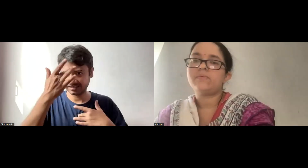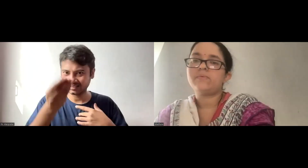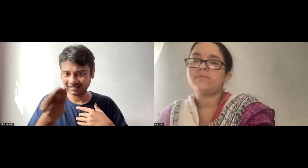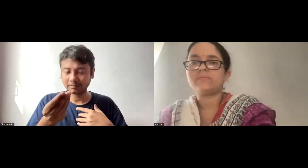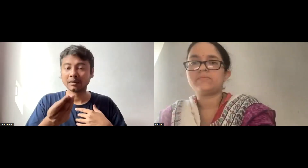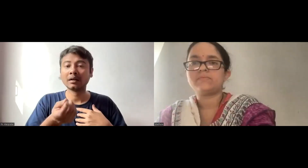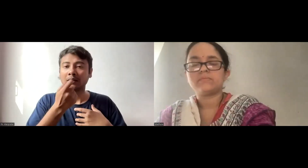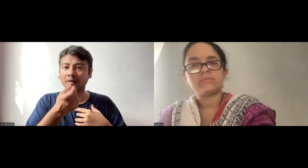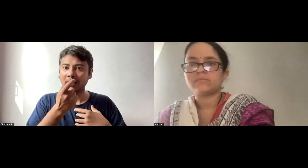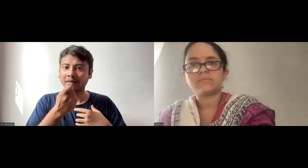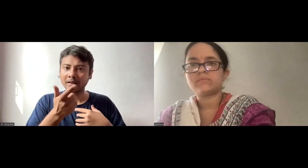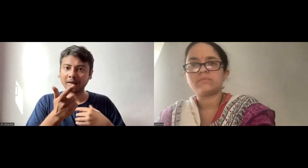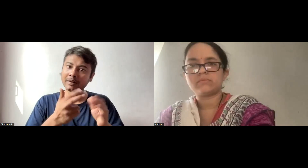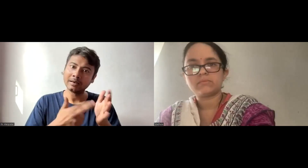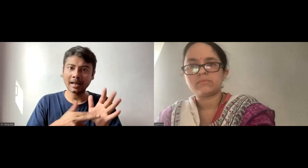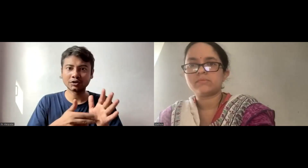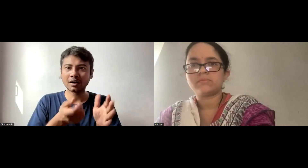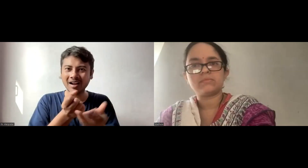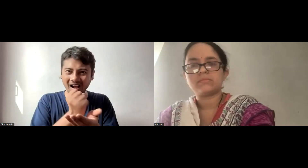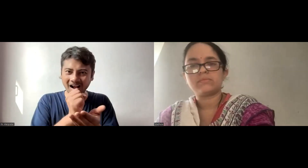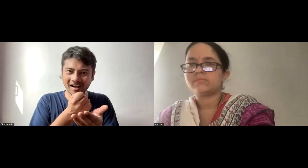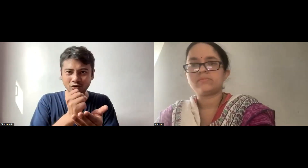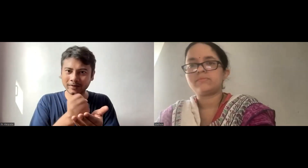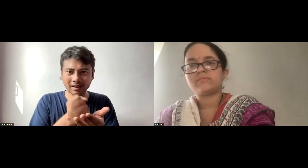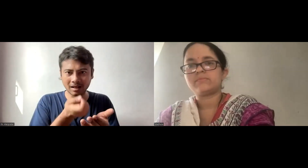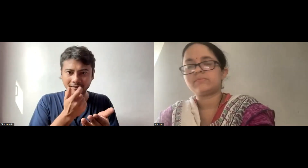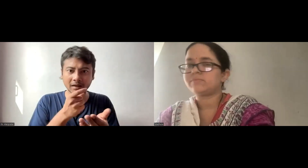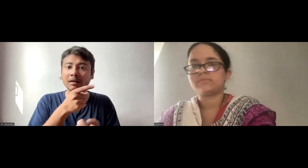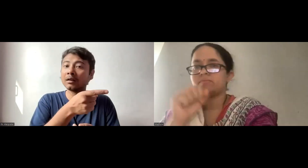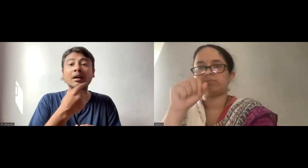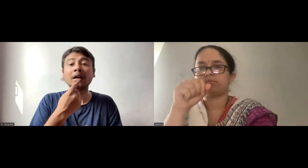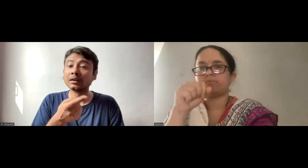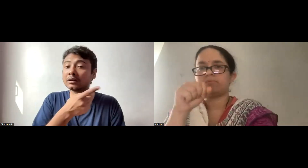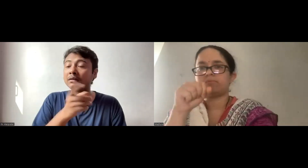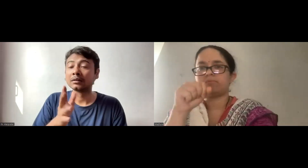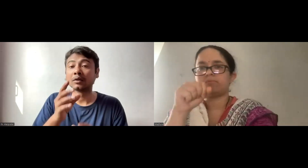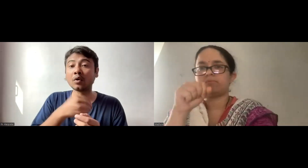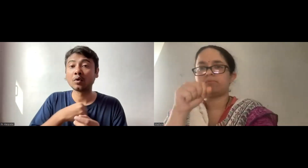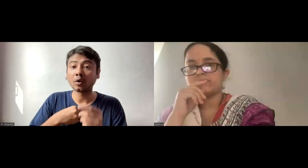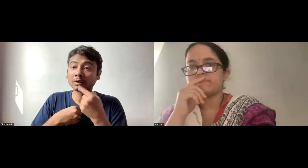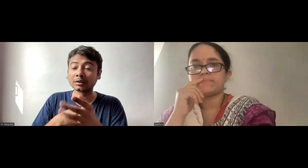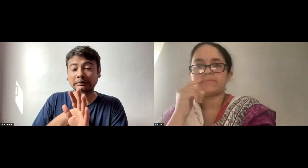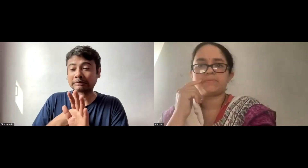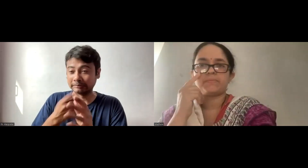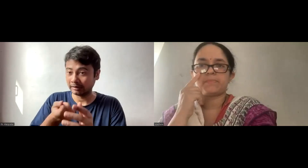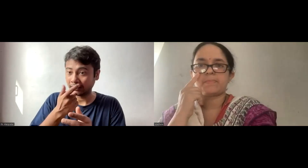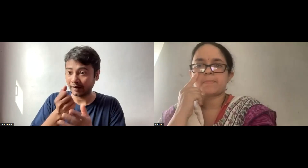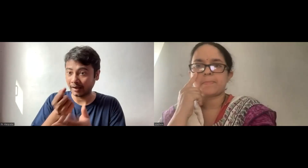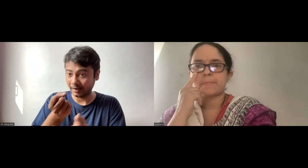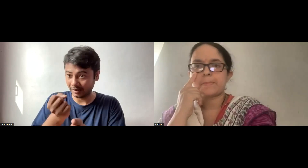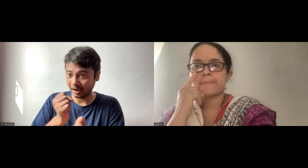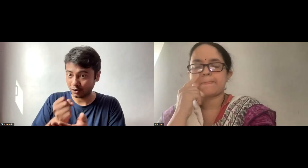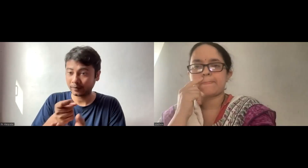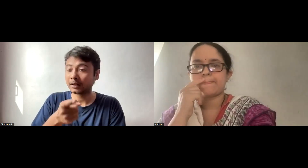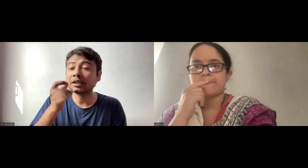there. It is not good for the body. It is not good for spiritual life. And at the same time, it's an addiction. So any kind of addiction is not